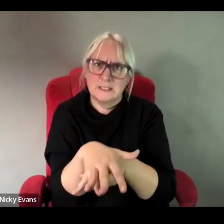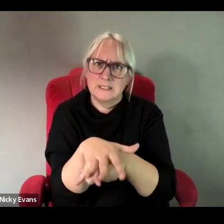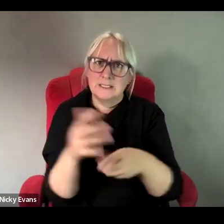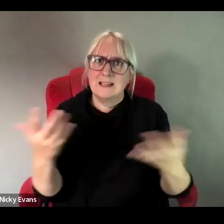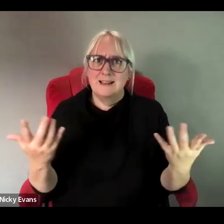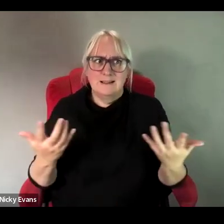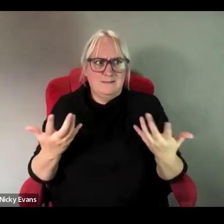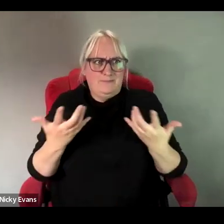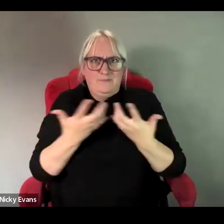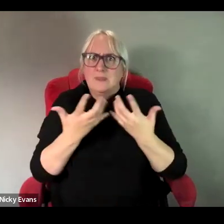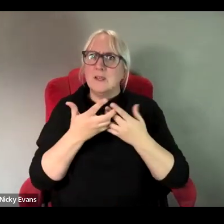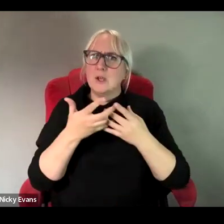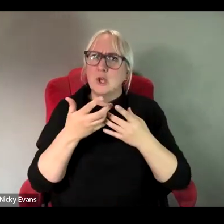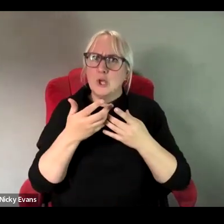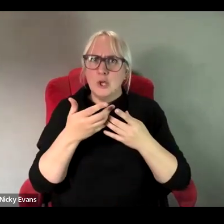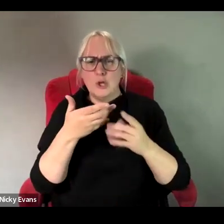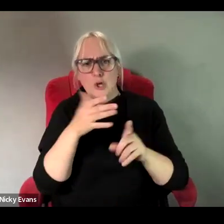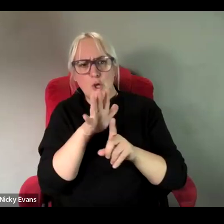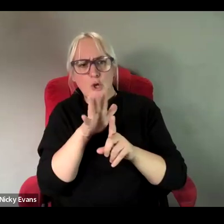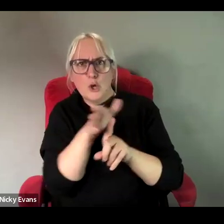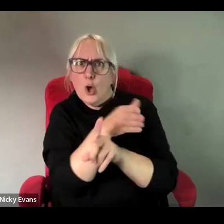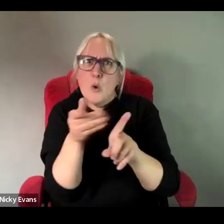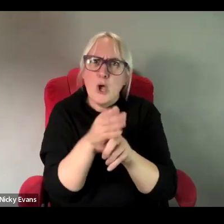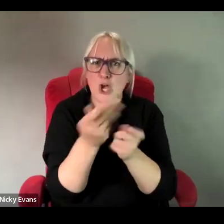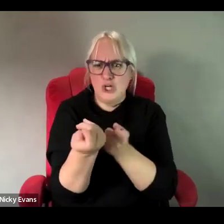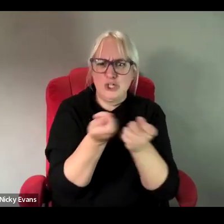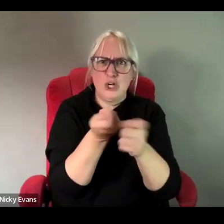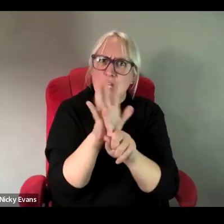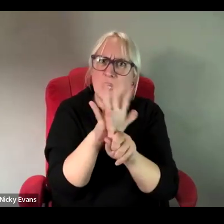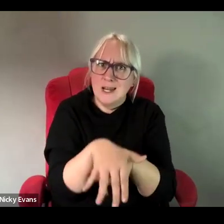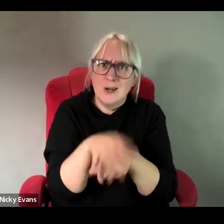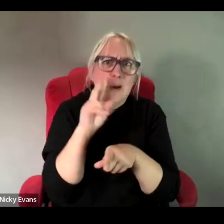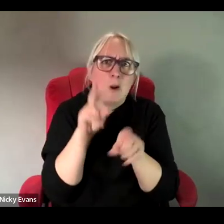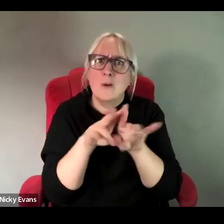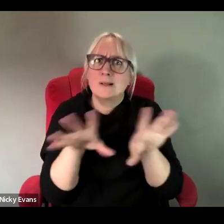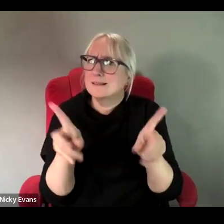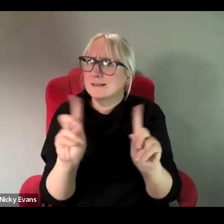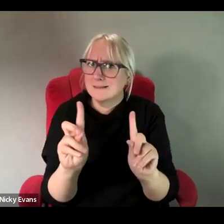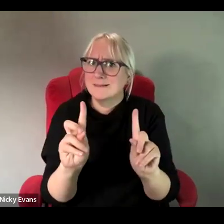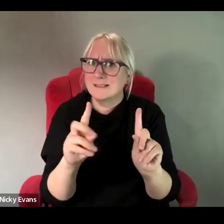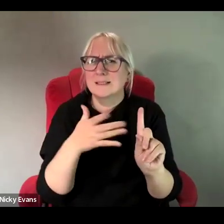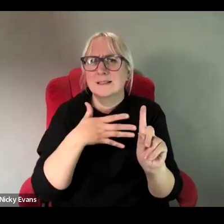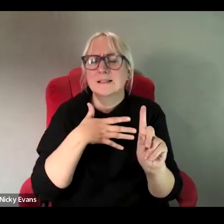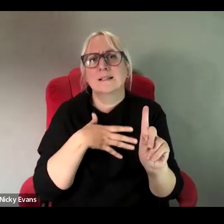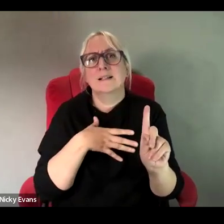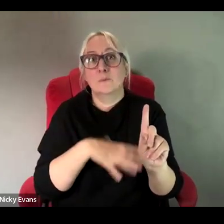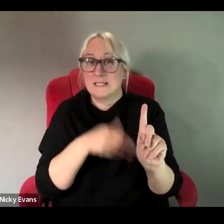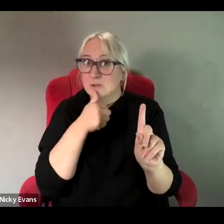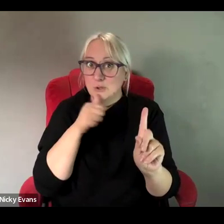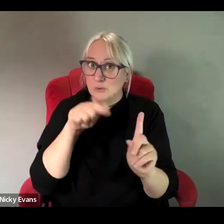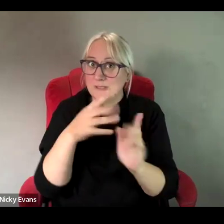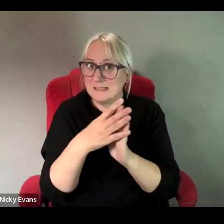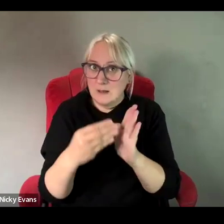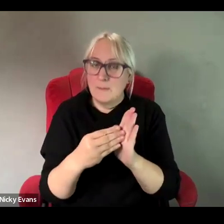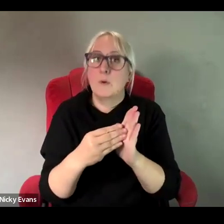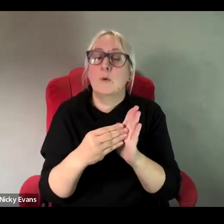would coercion look? Well, we've heard of, but we actually need evidence of. So if anyone's got a link, please do send it. We've heard of disabled people in